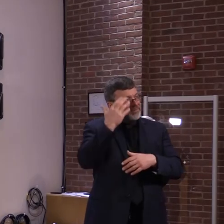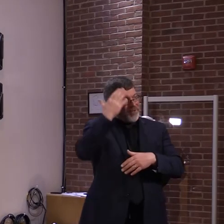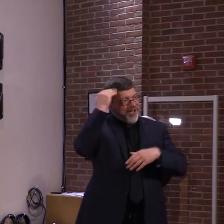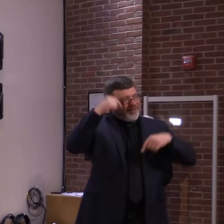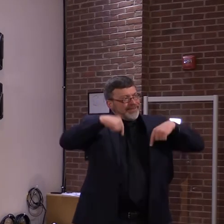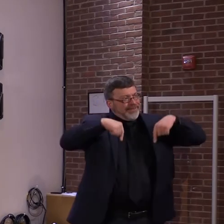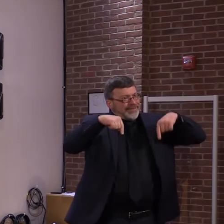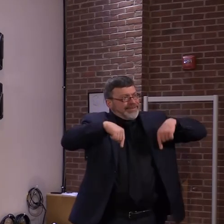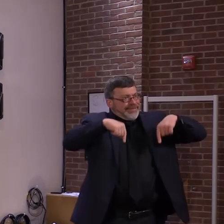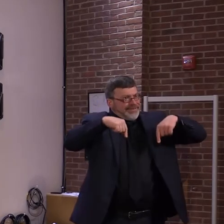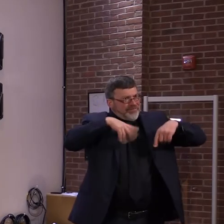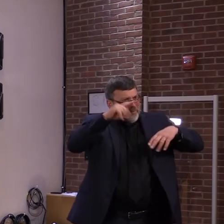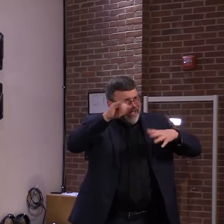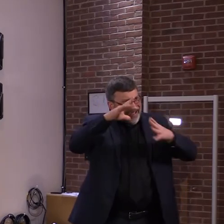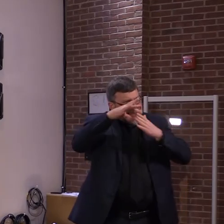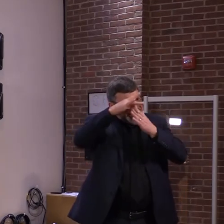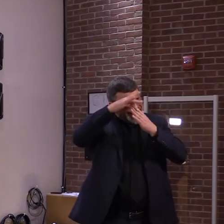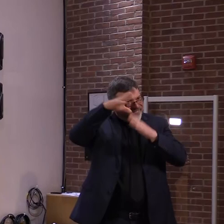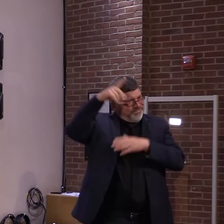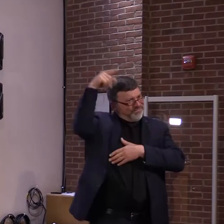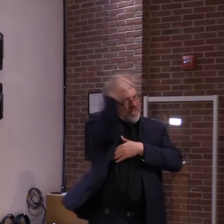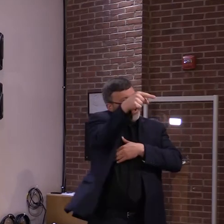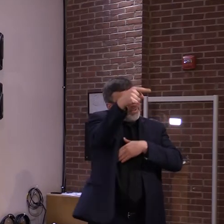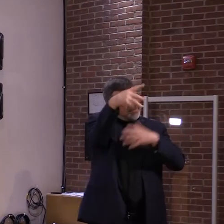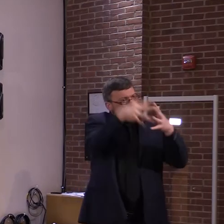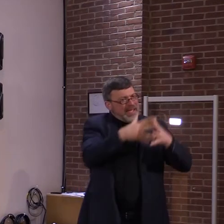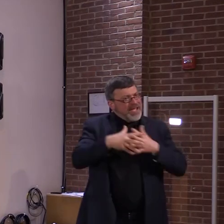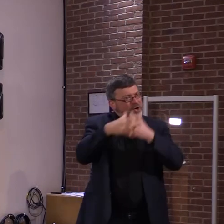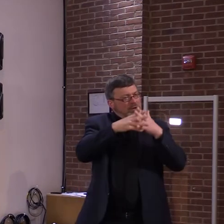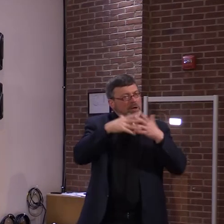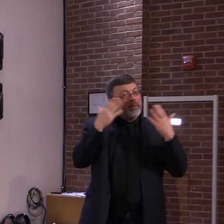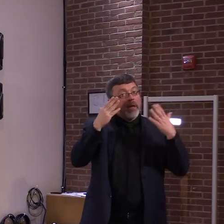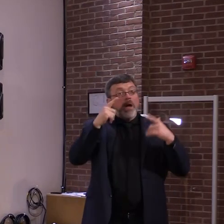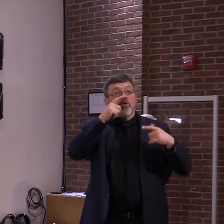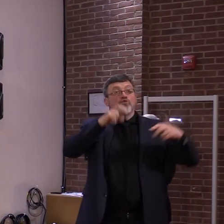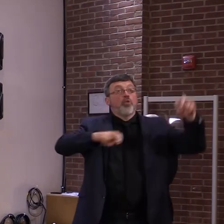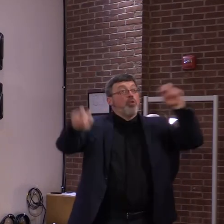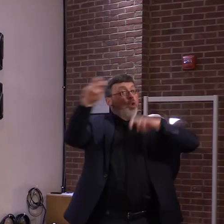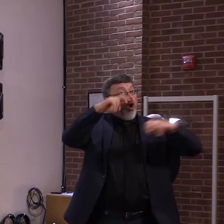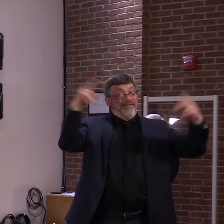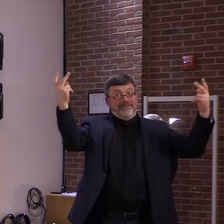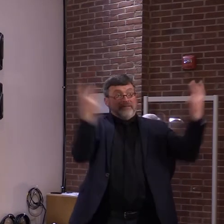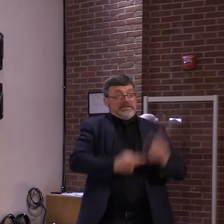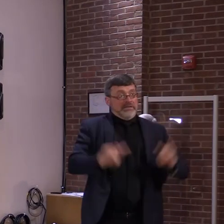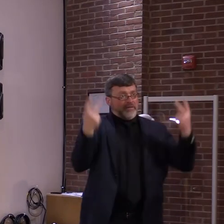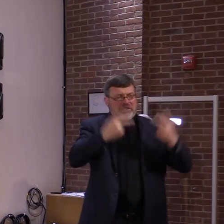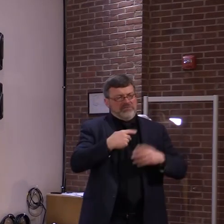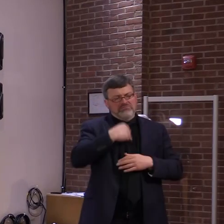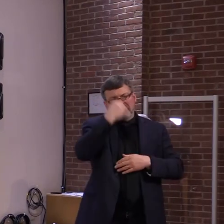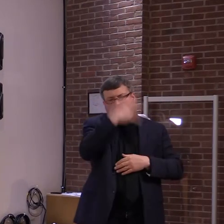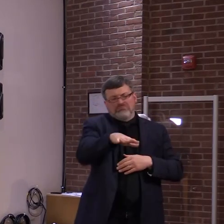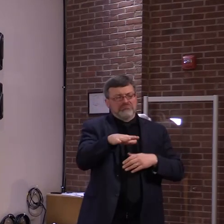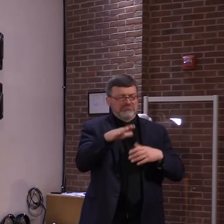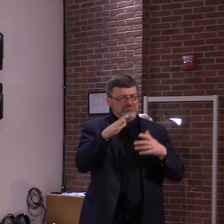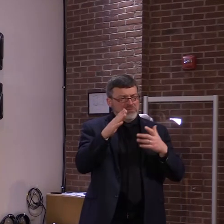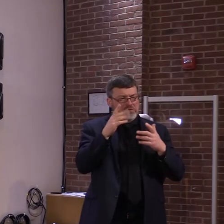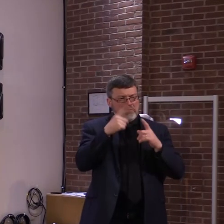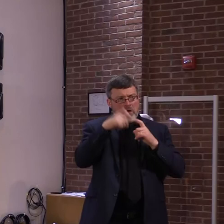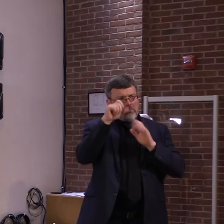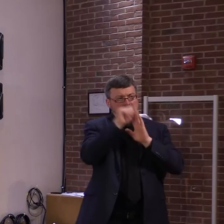I suspect others may want to weigh in as well, but I'll start. It's a great question. I do think